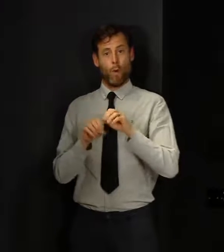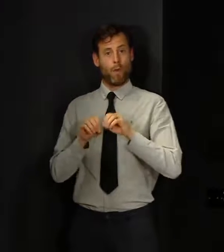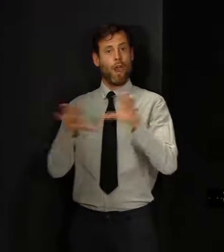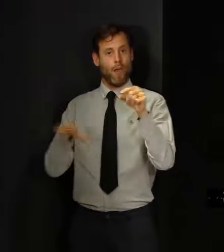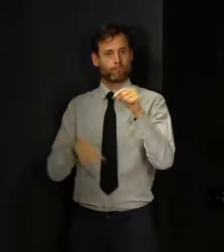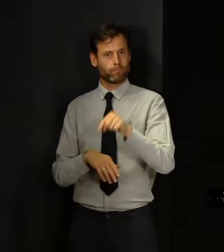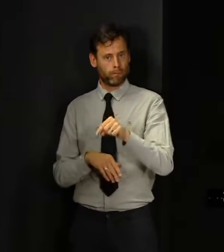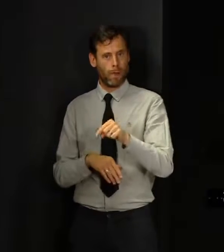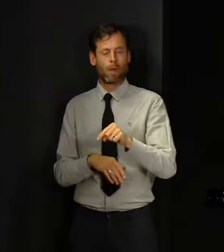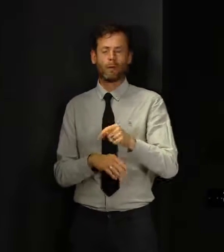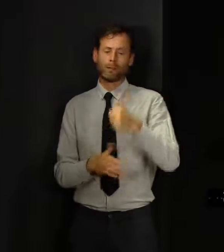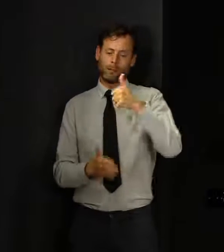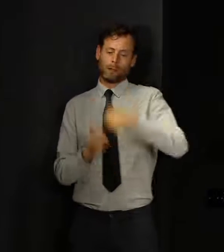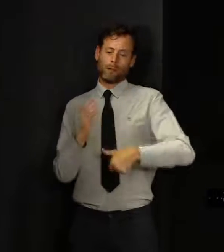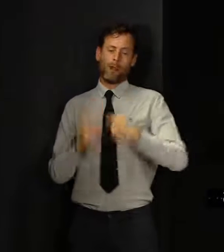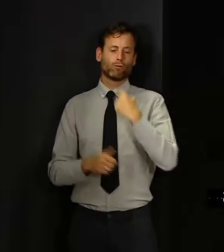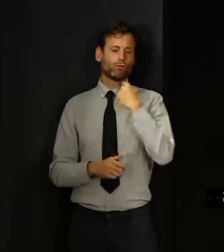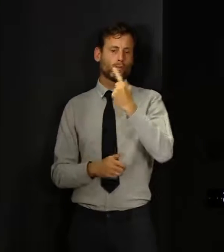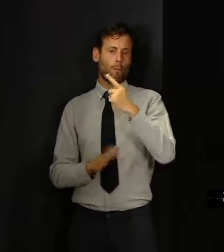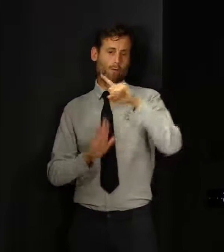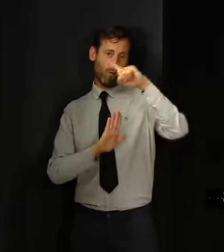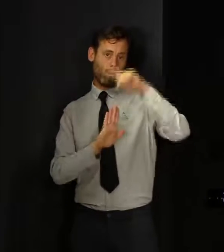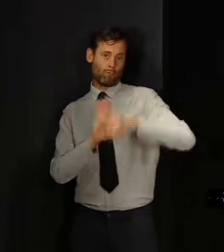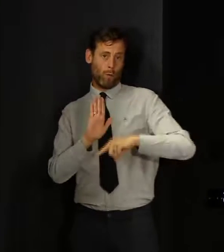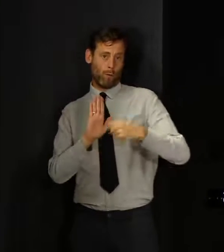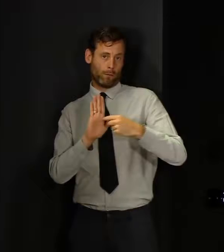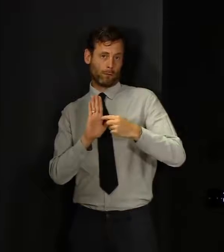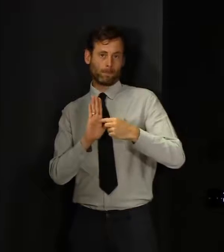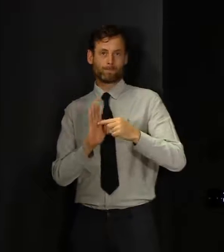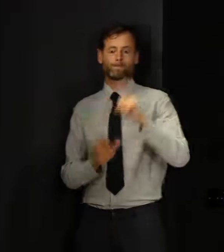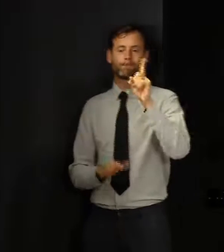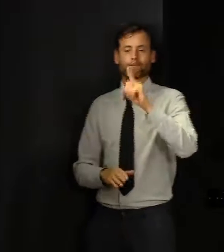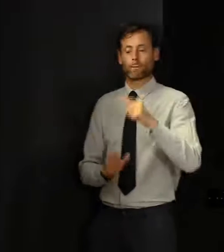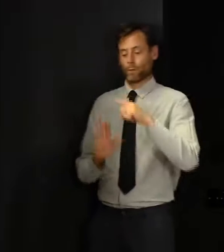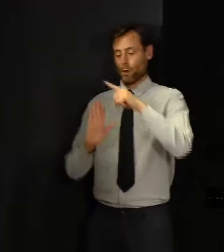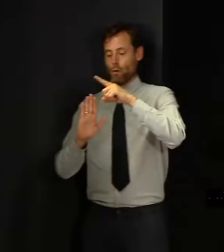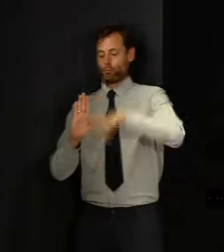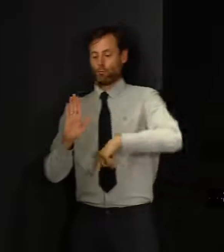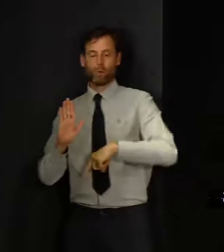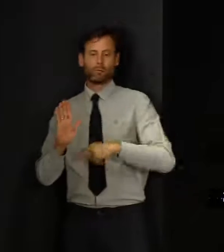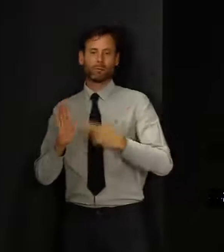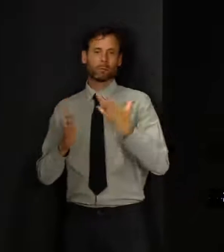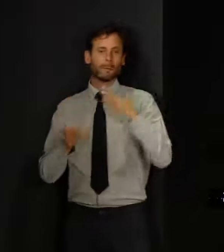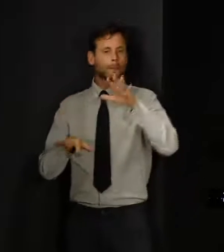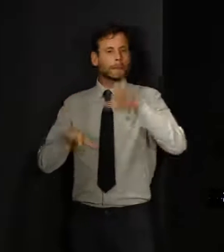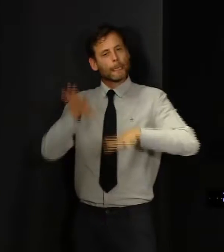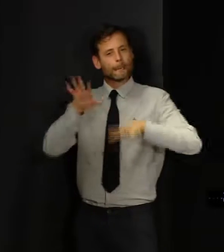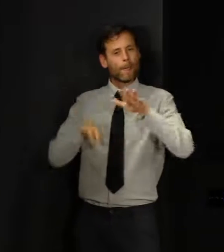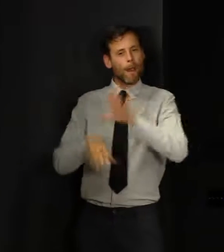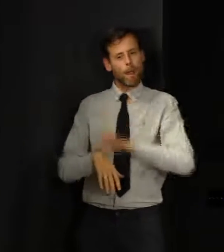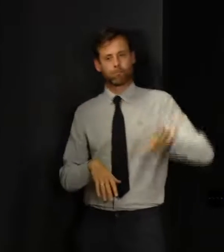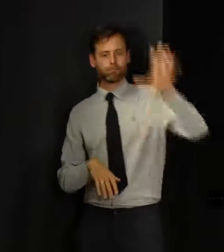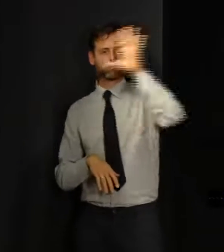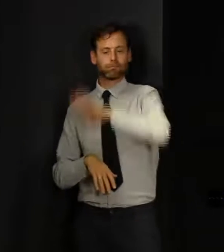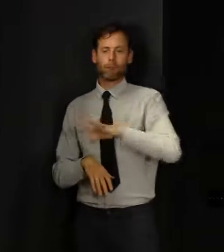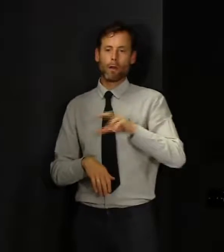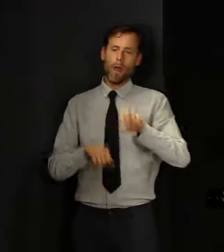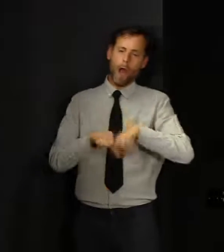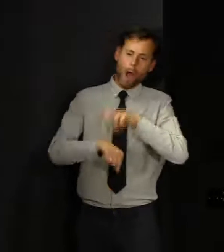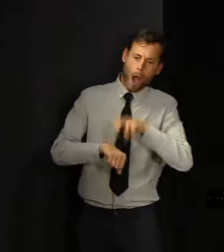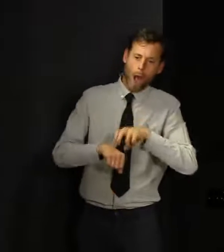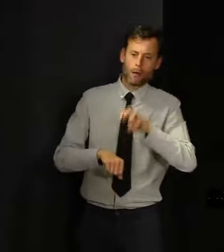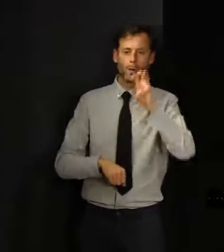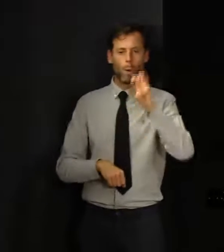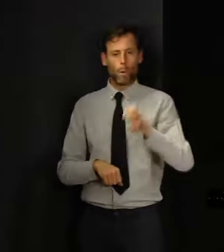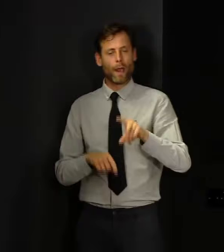help prevent new cases being brought into Scotland. The range of measures will be broadly similar across the four nations of the UK. They're aimed